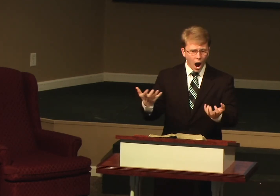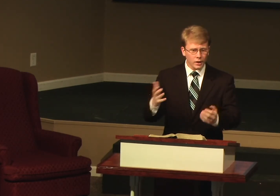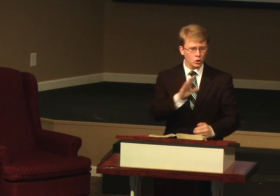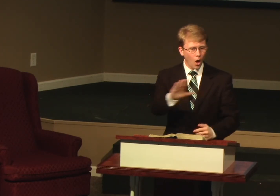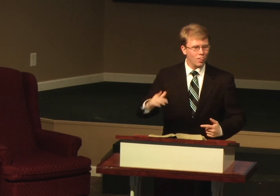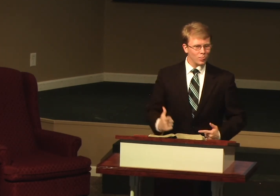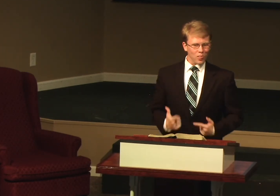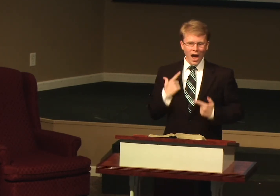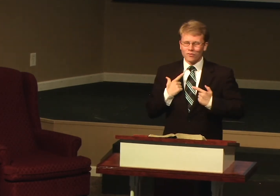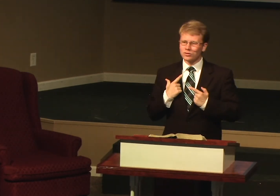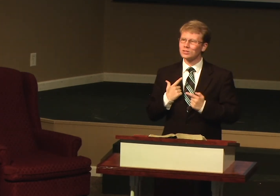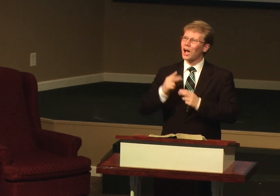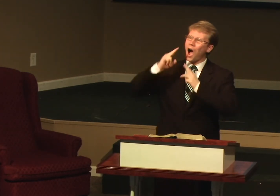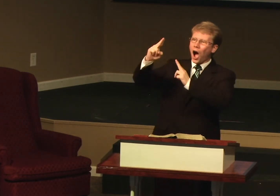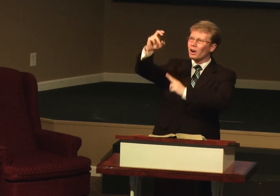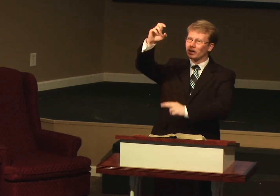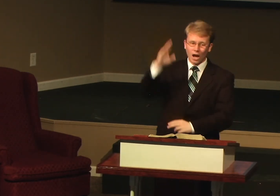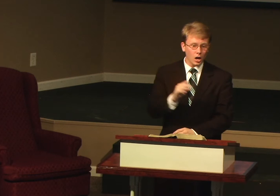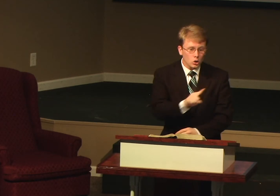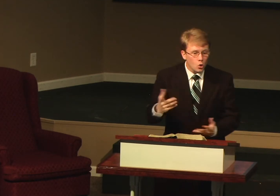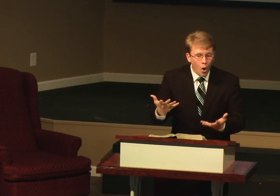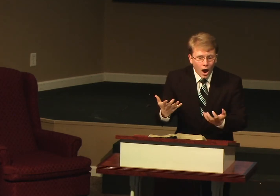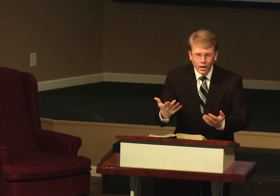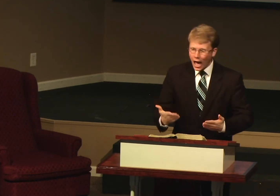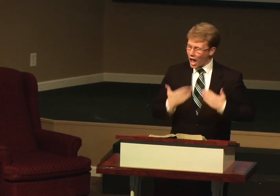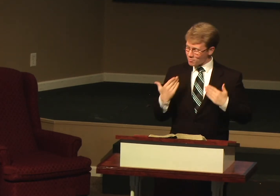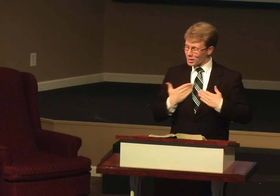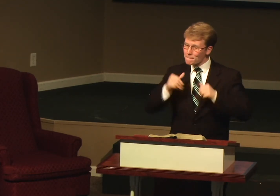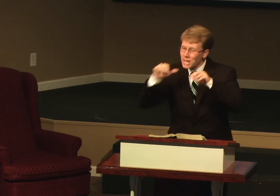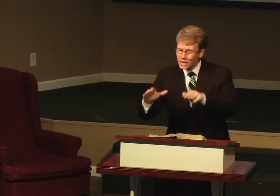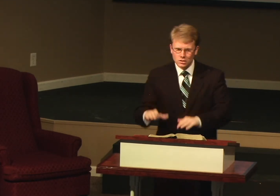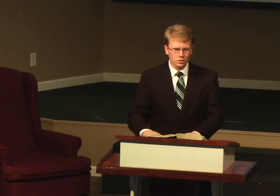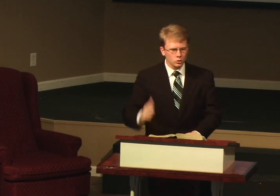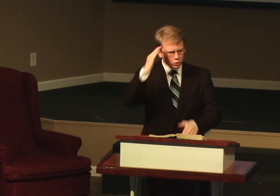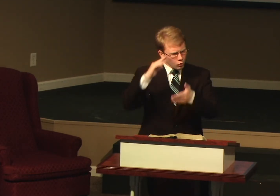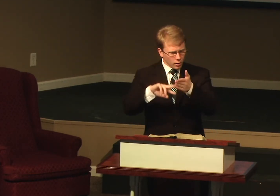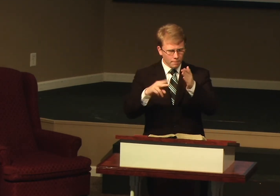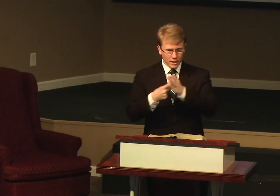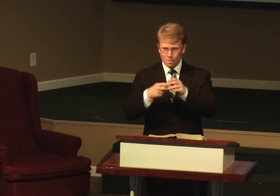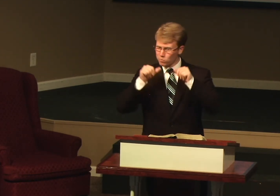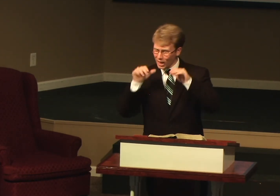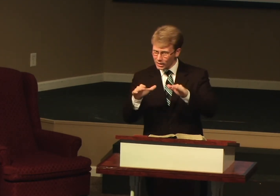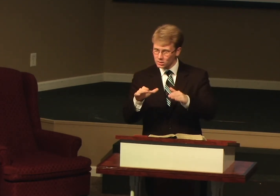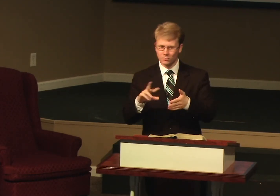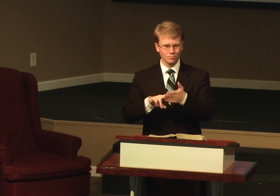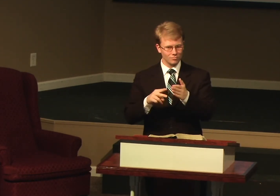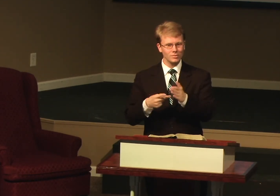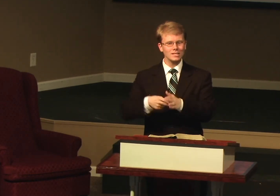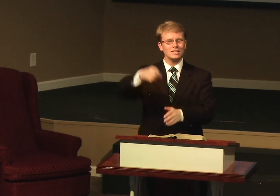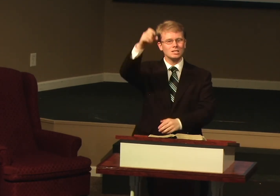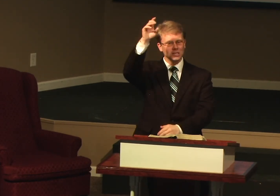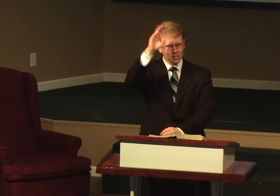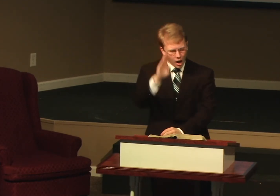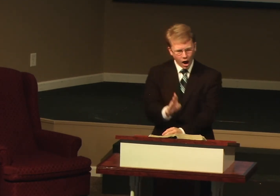not obey God? Why would you not want to have a life that is blessed?